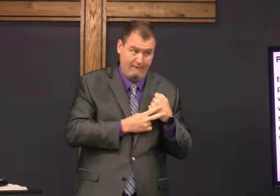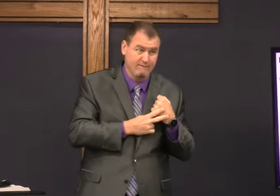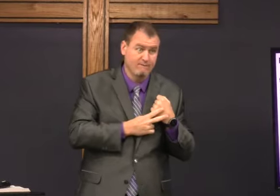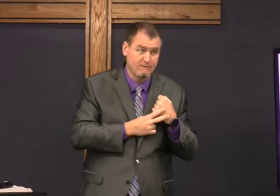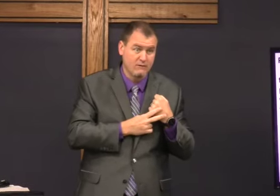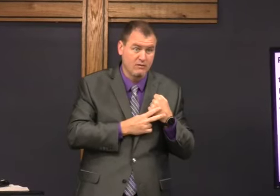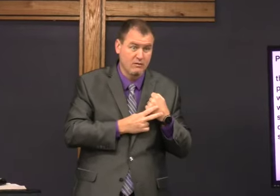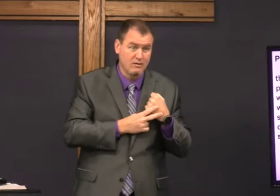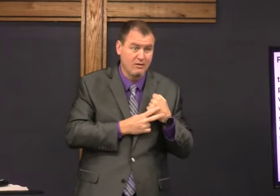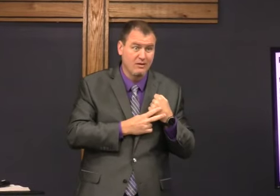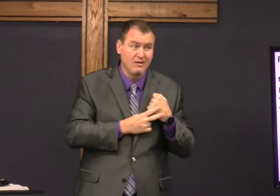It's good to say things.